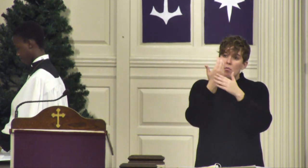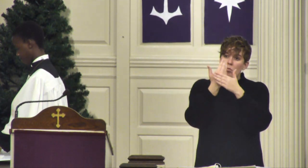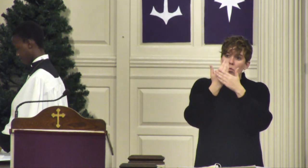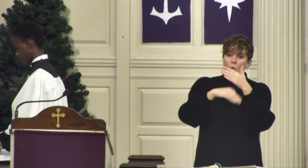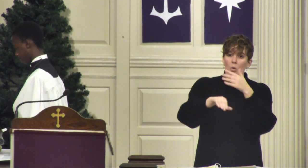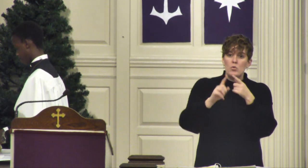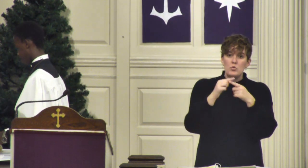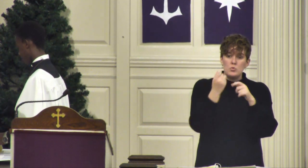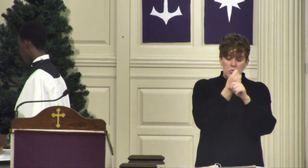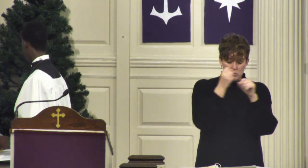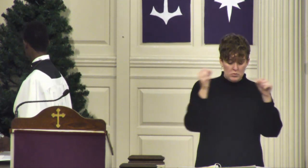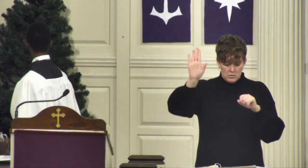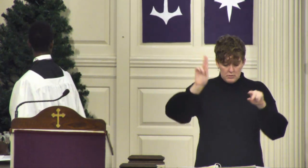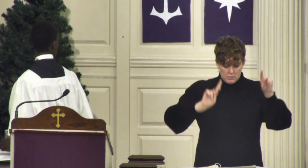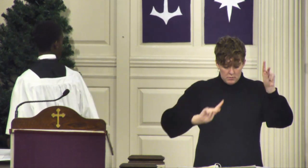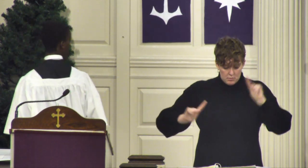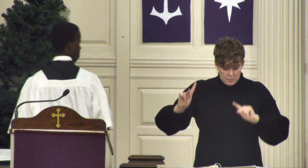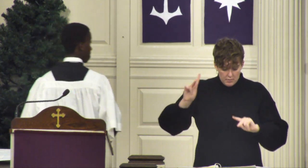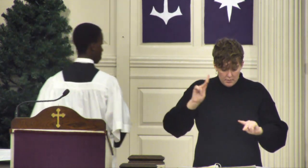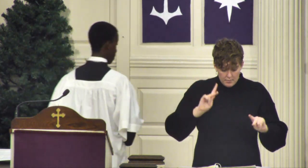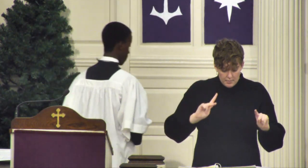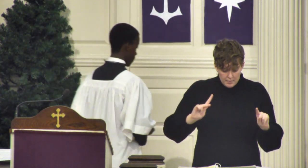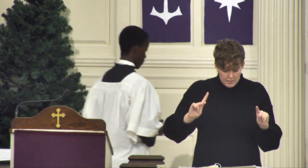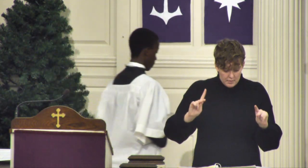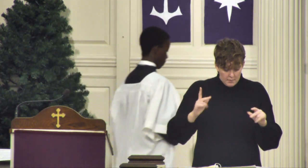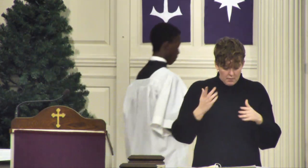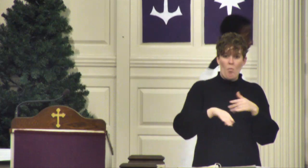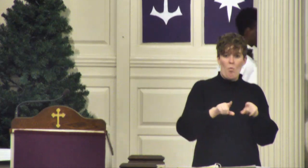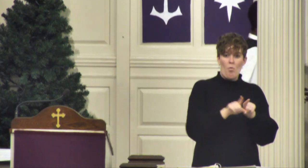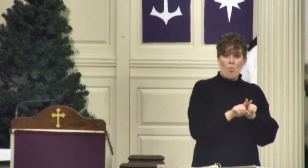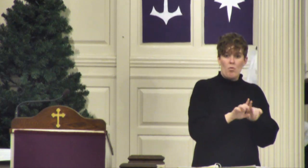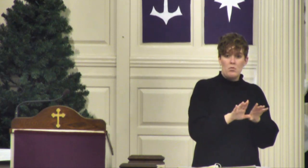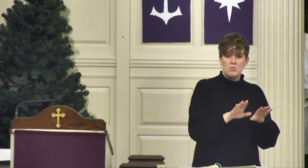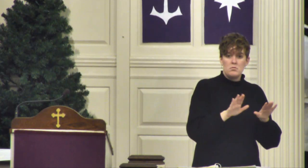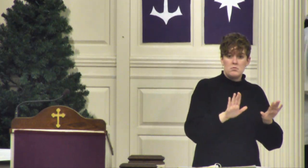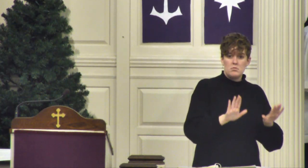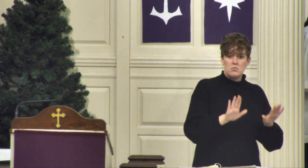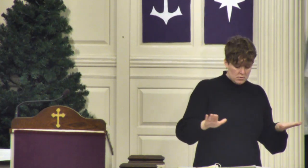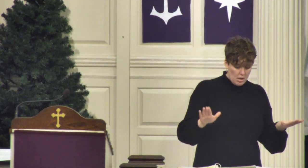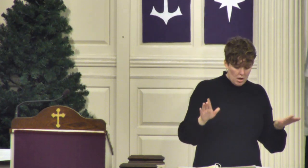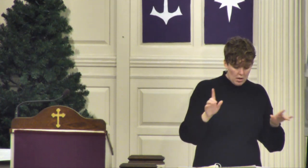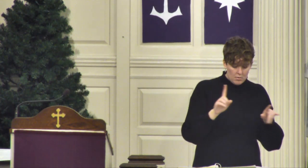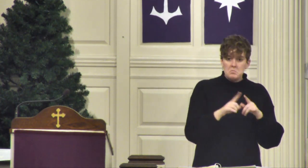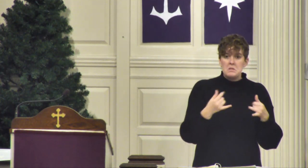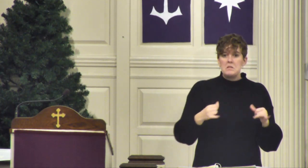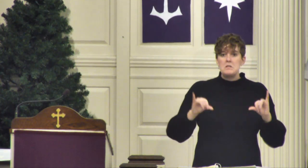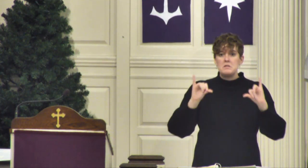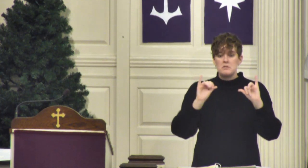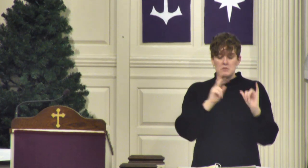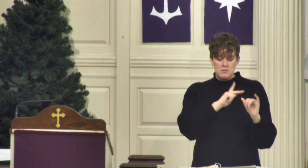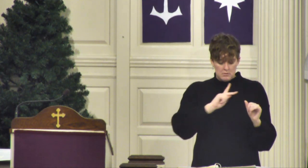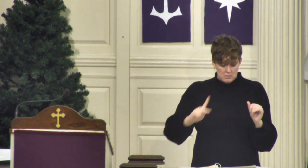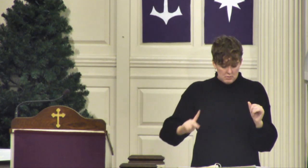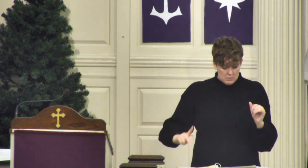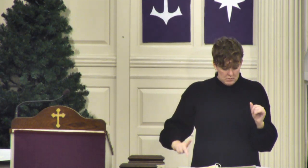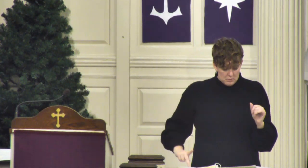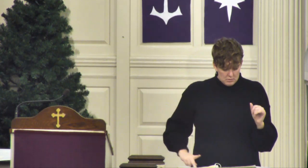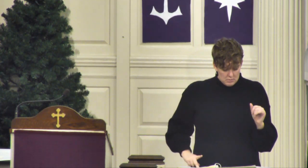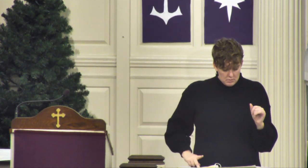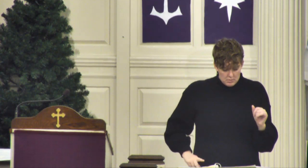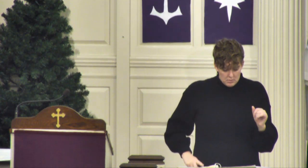thy people to deliver, born a child and yet